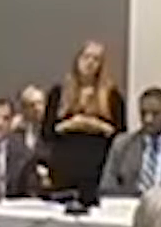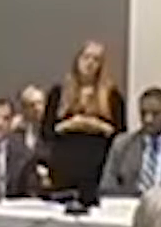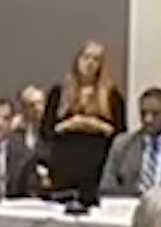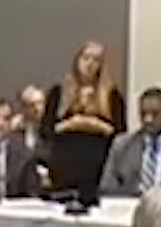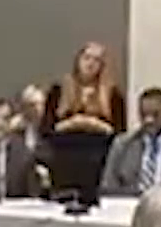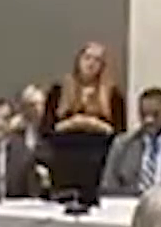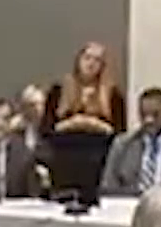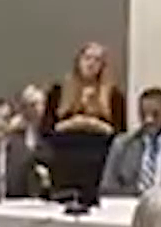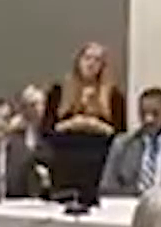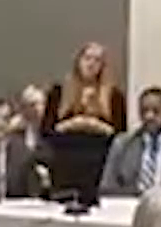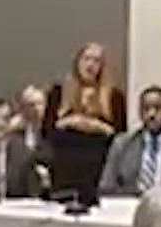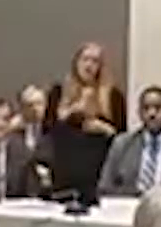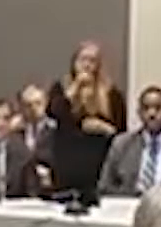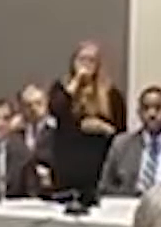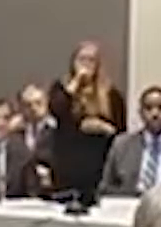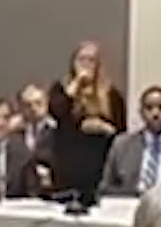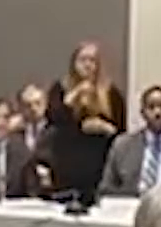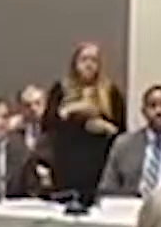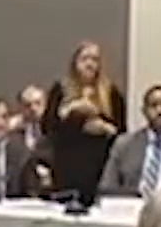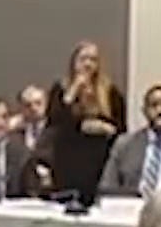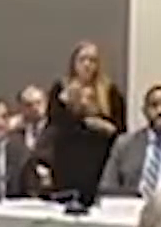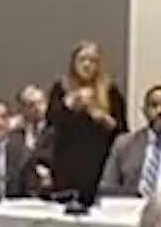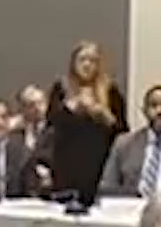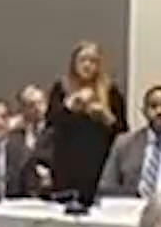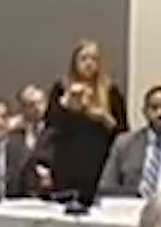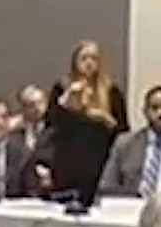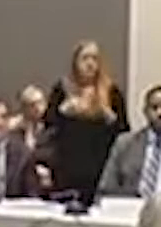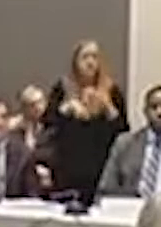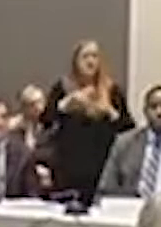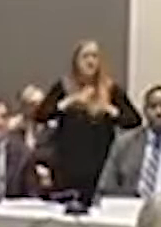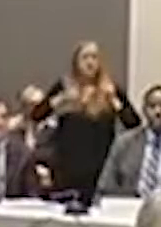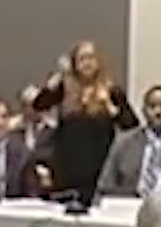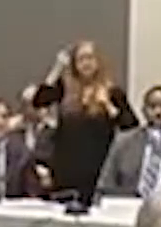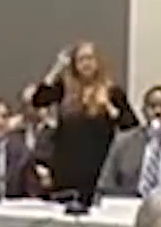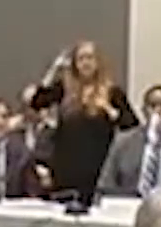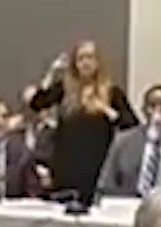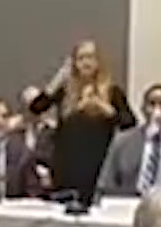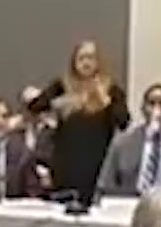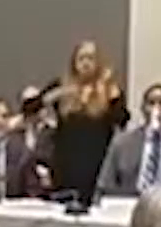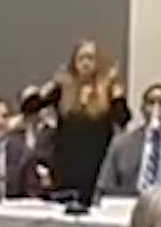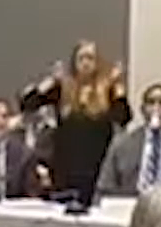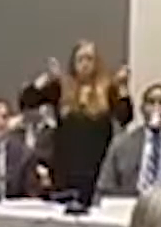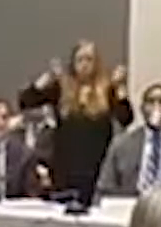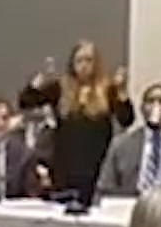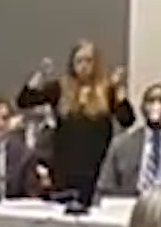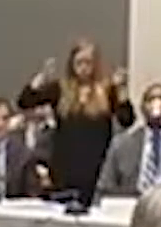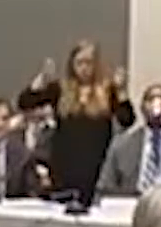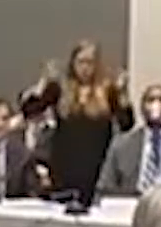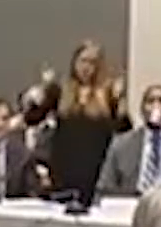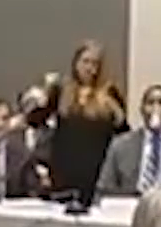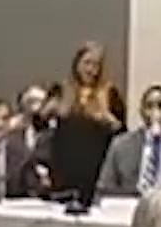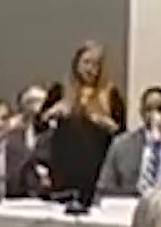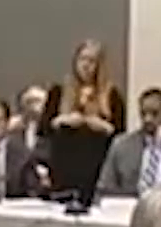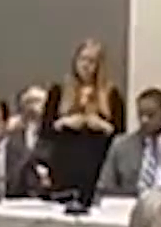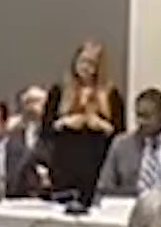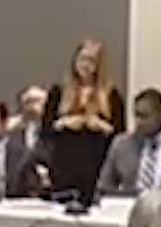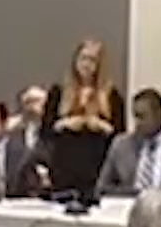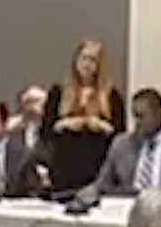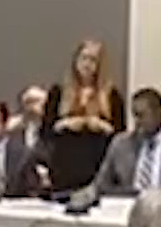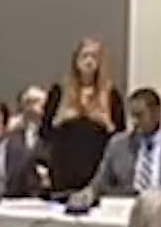didn't put specific rate design measures in here. And of course, we have to have cost control across the board. And